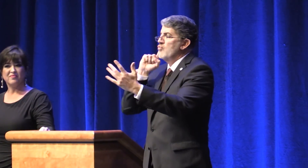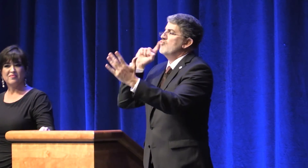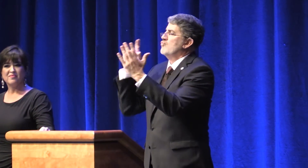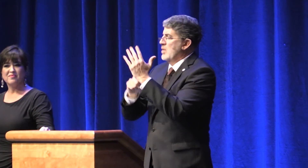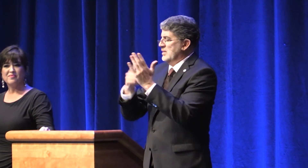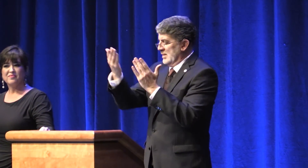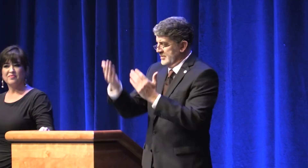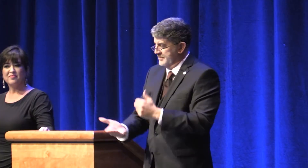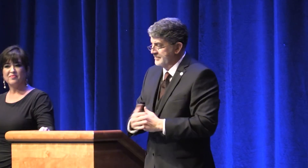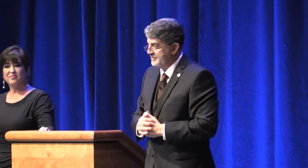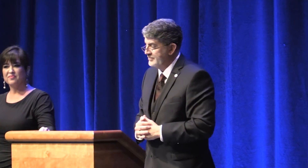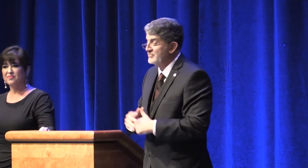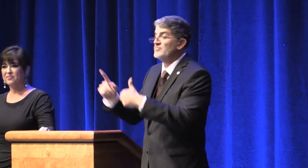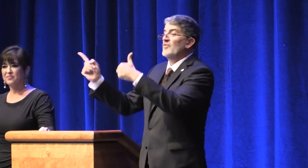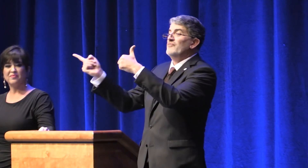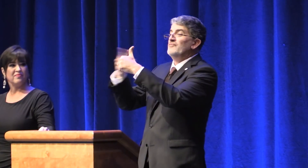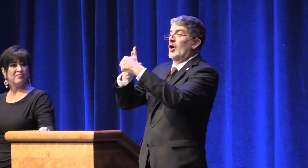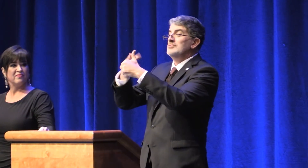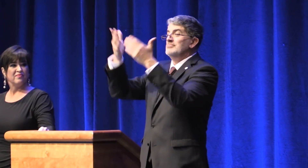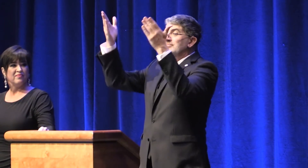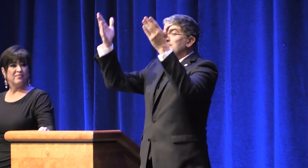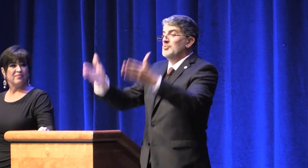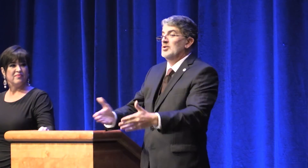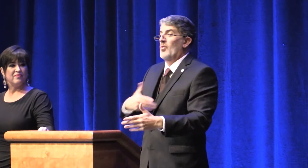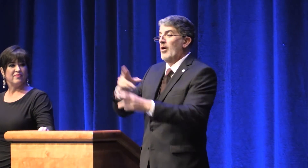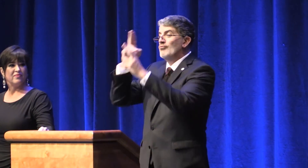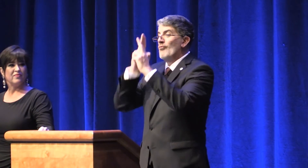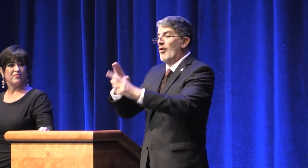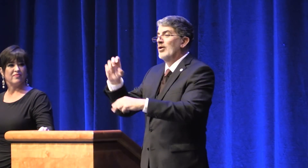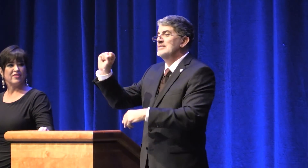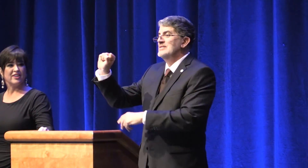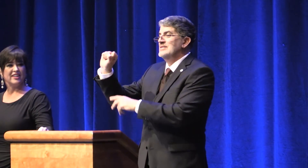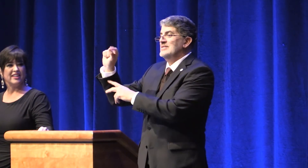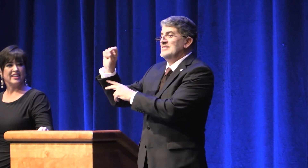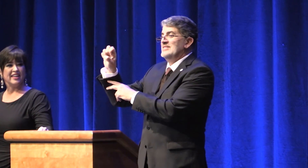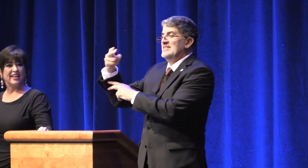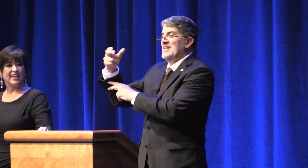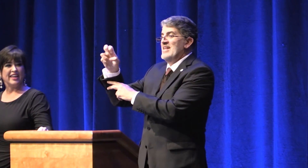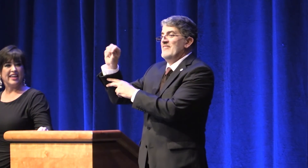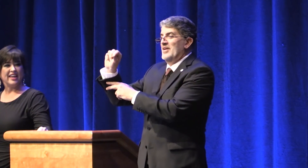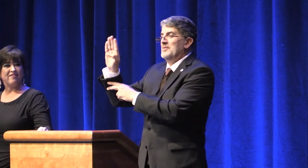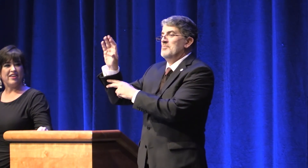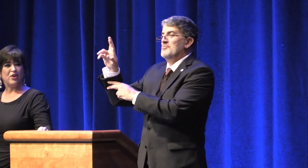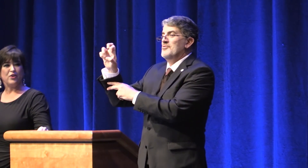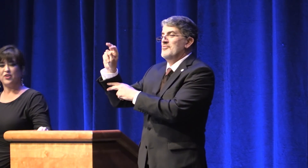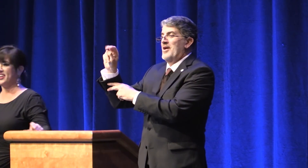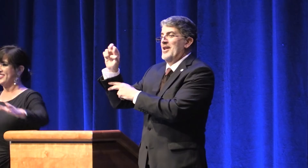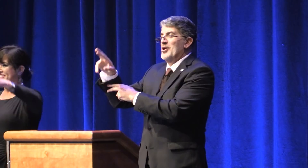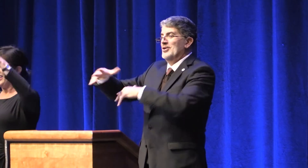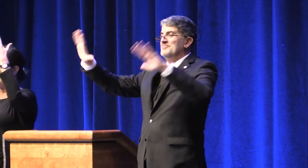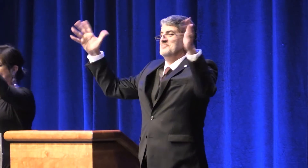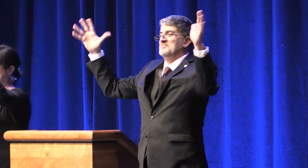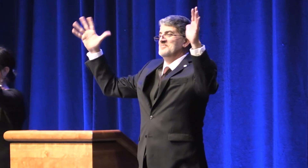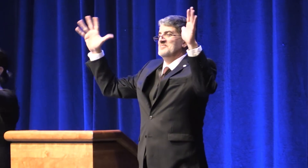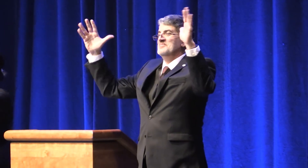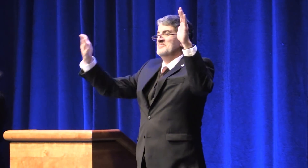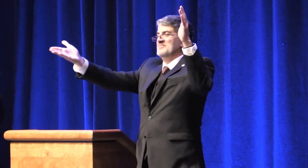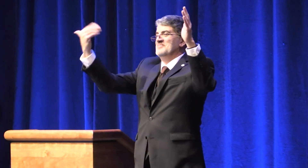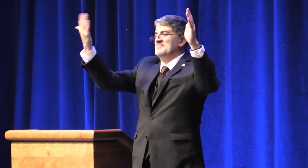simply call their name and recognize them. The first person that we would like to recognize is the Honorary